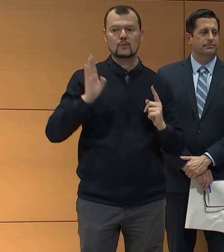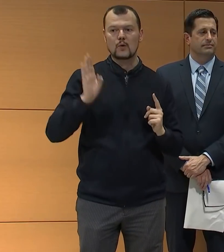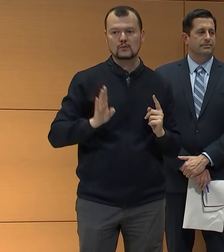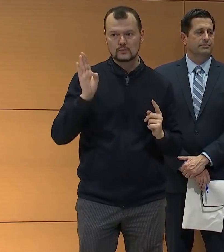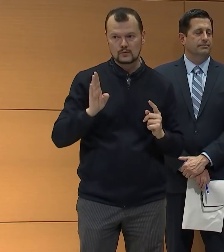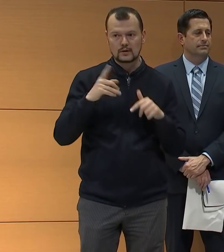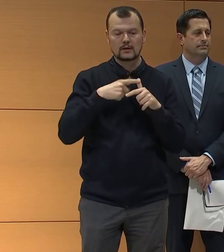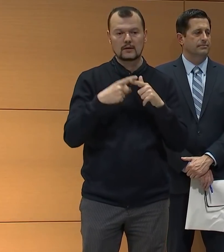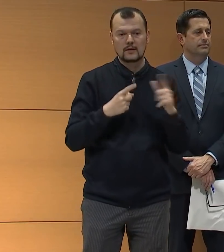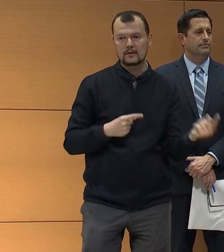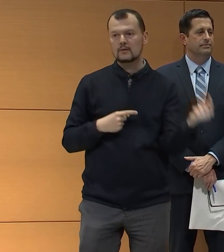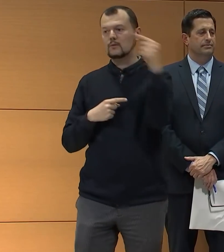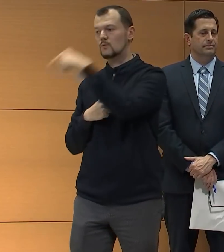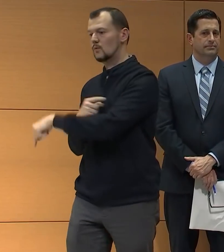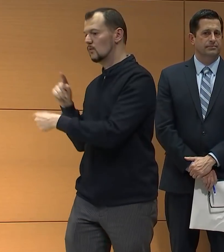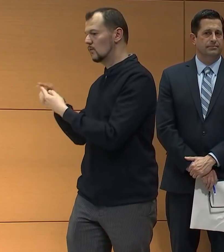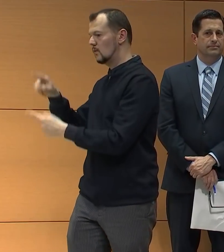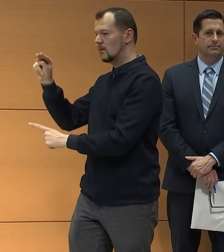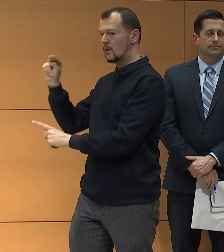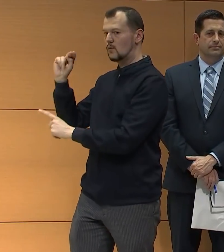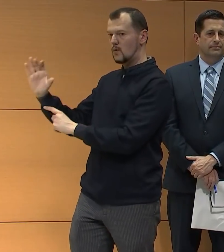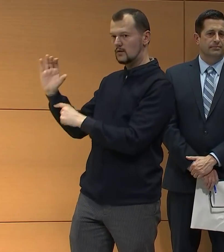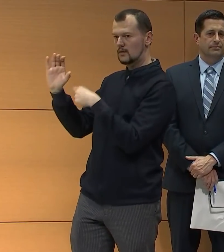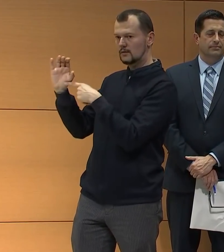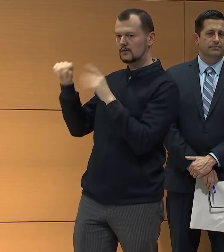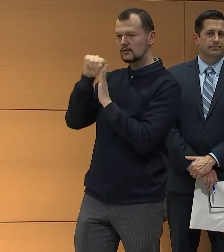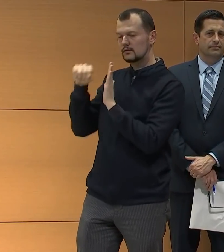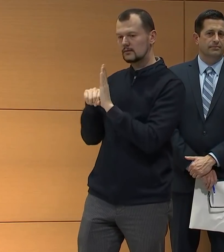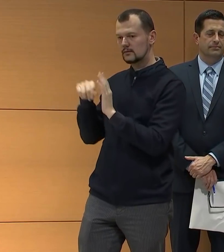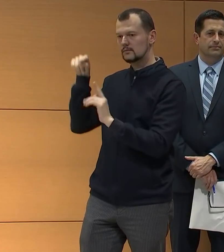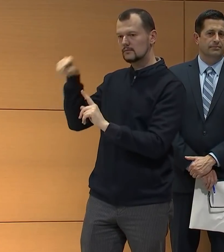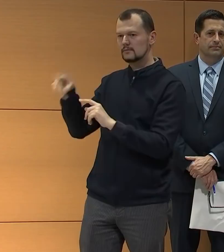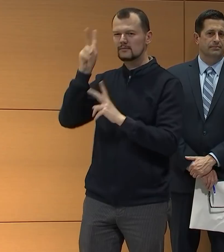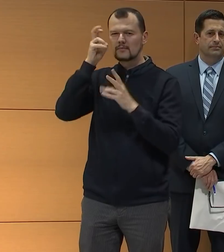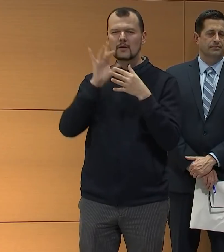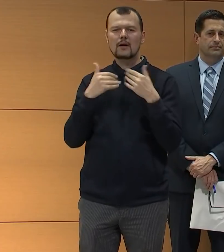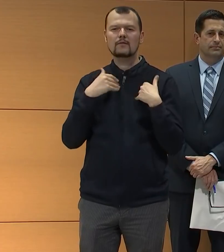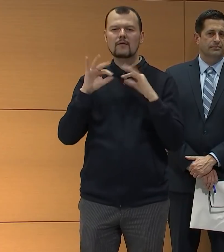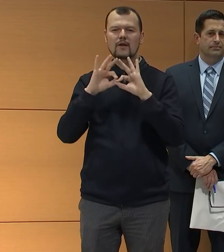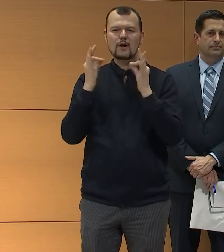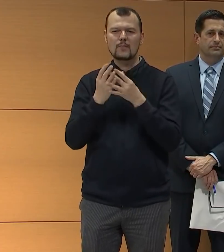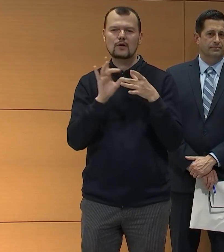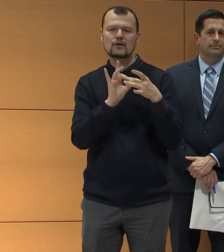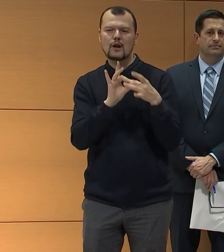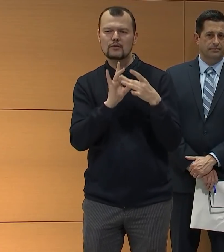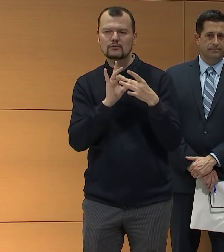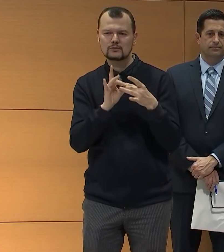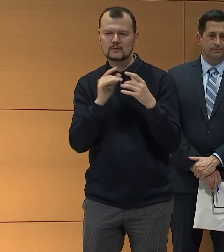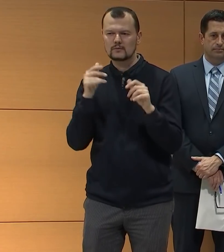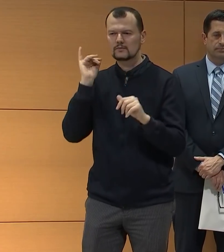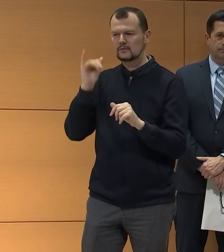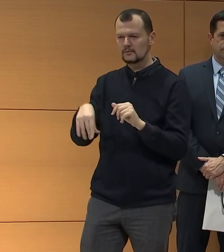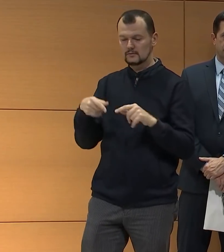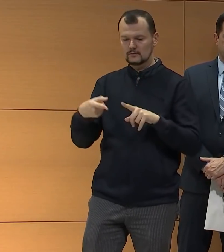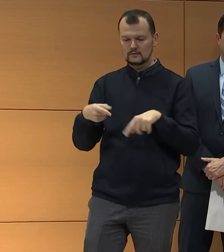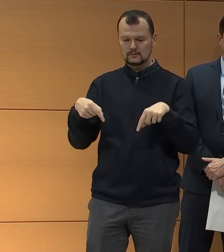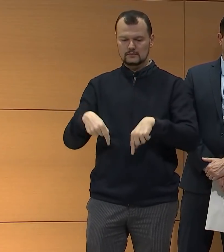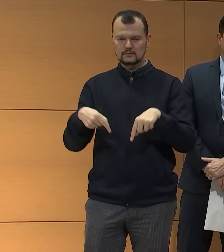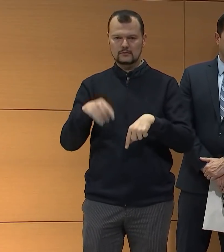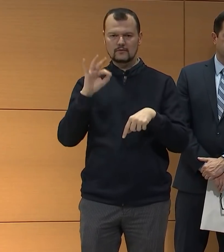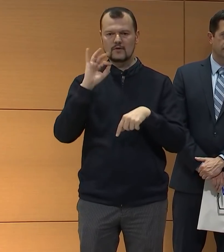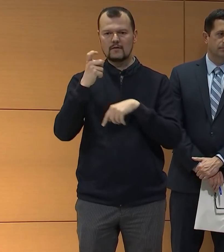Carolina, but has ties to the first case that we described today. So